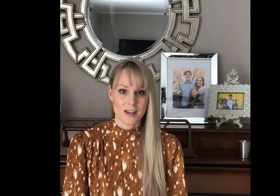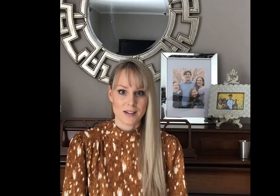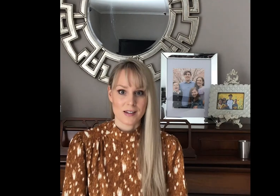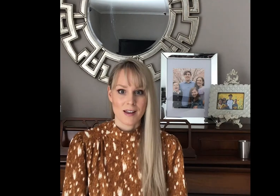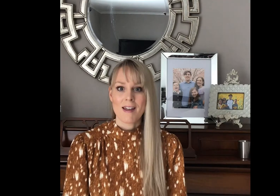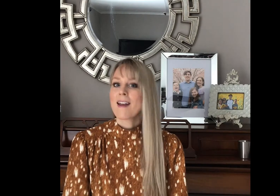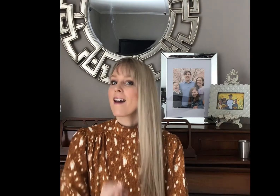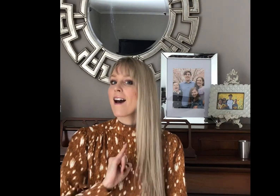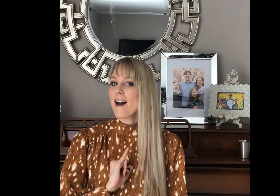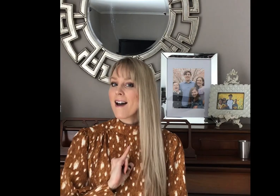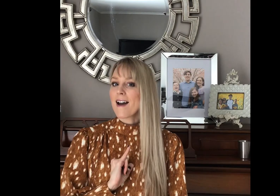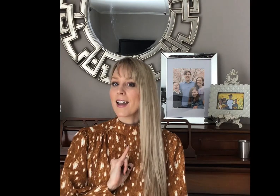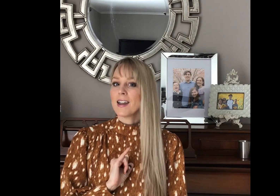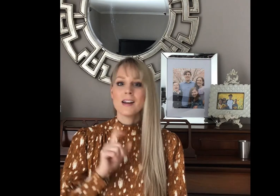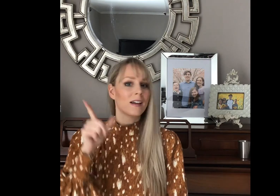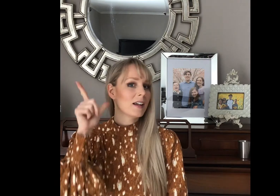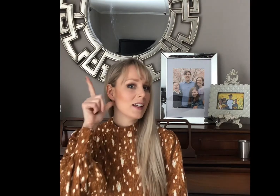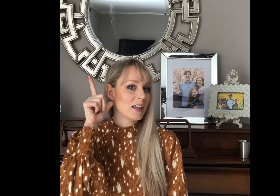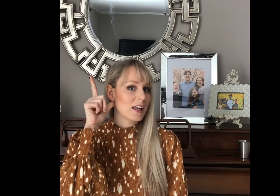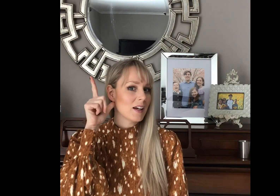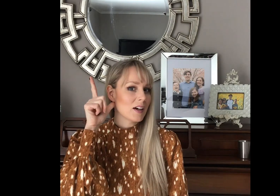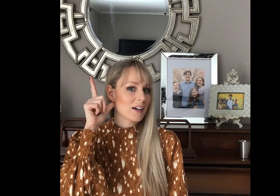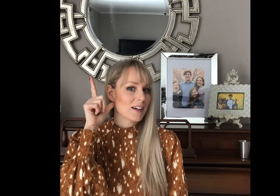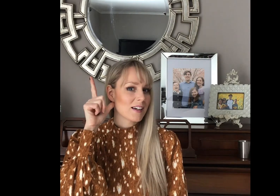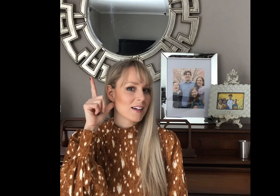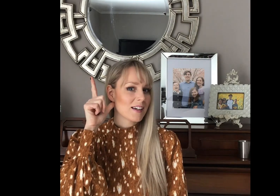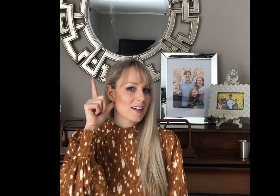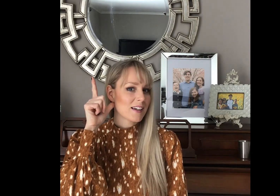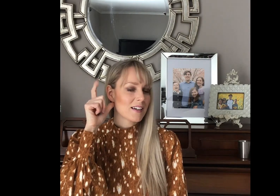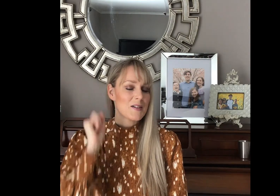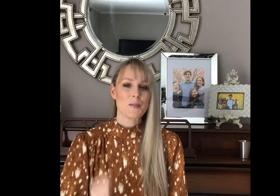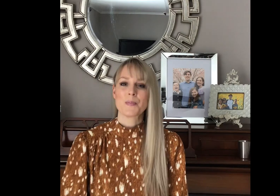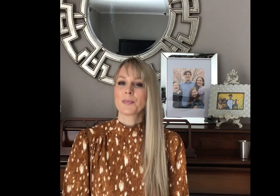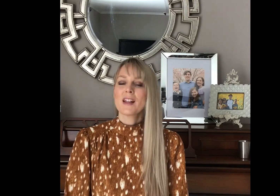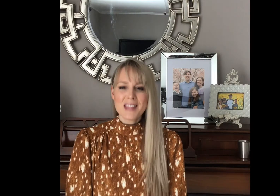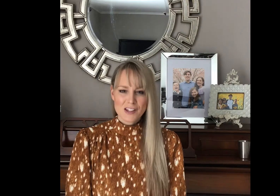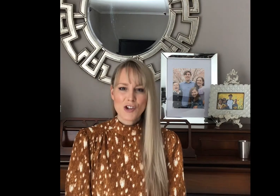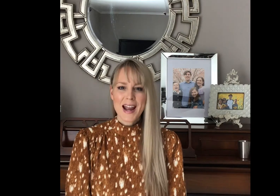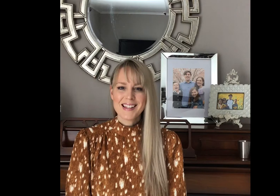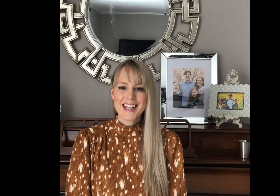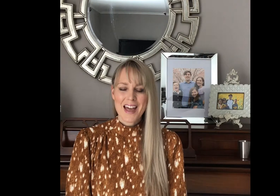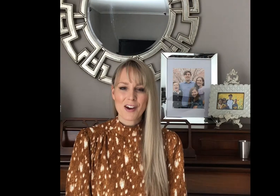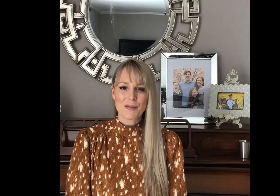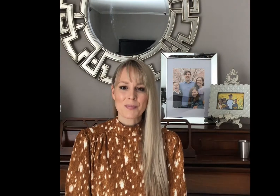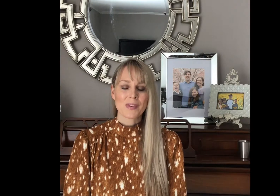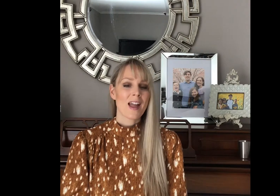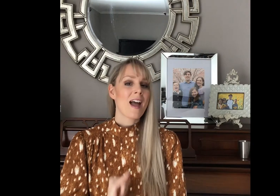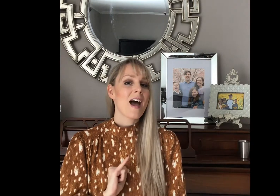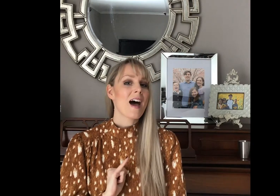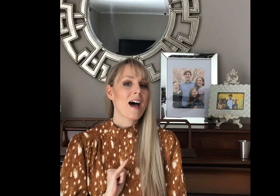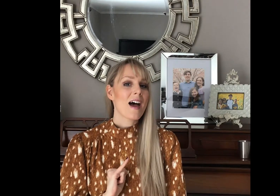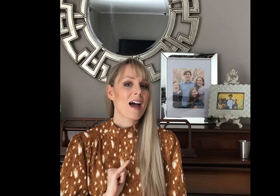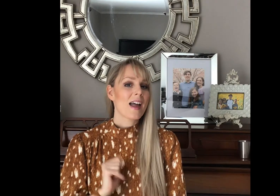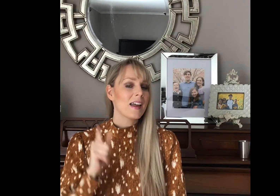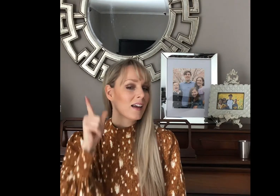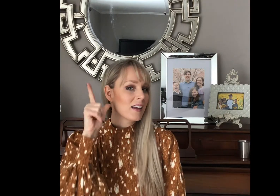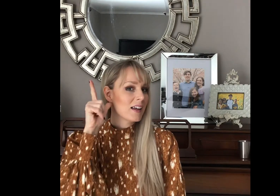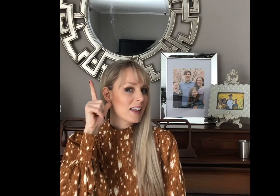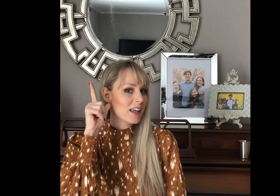this. I hear. Let's try it together. I